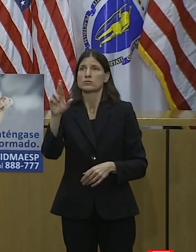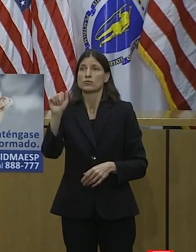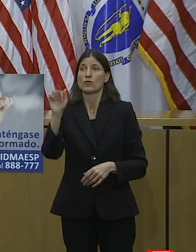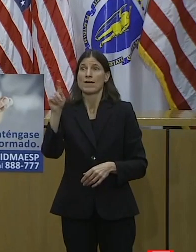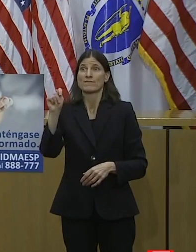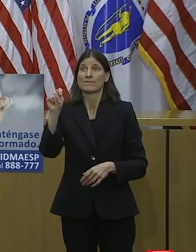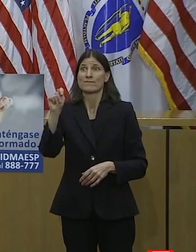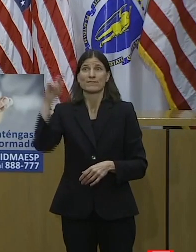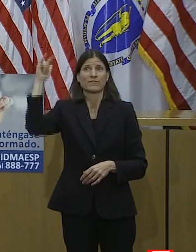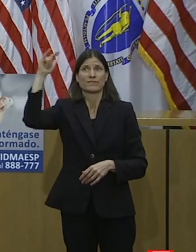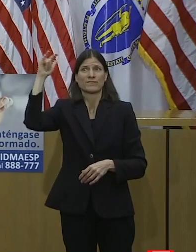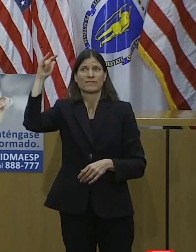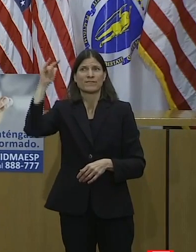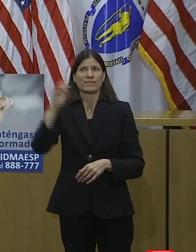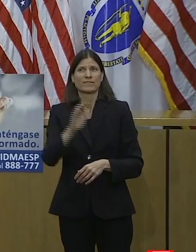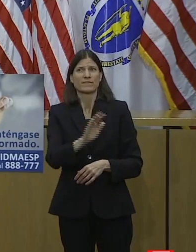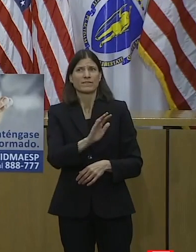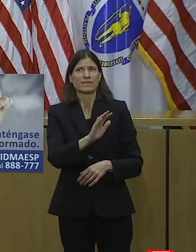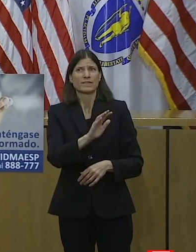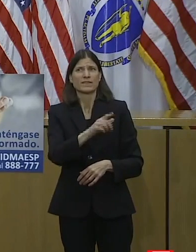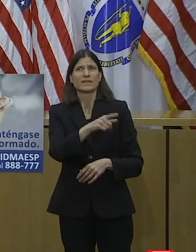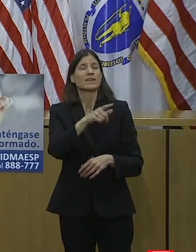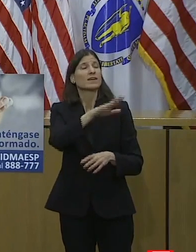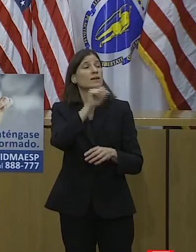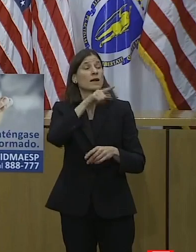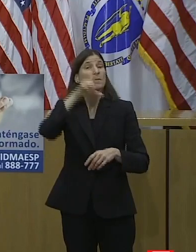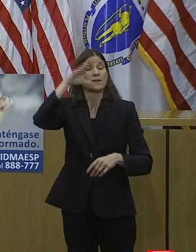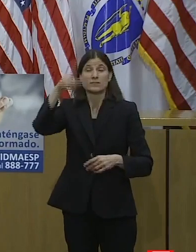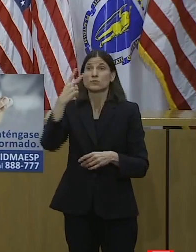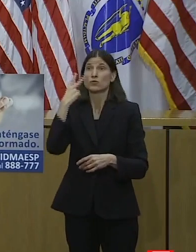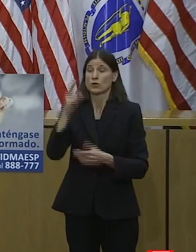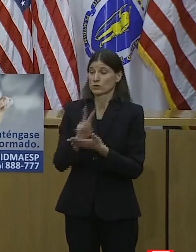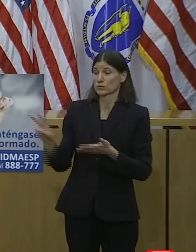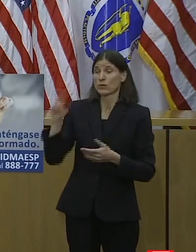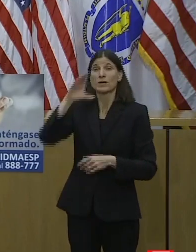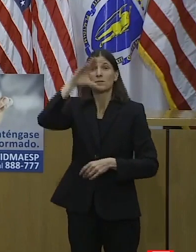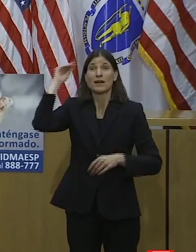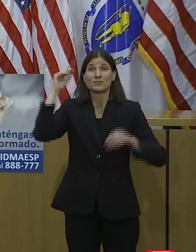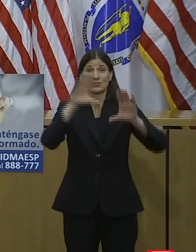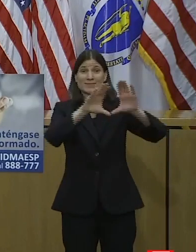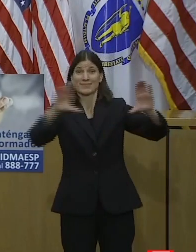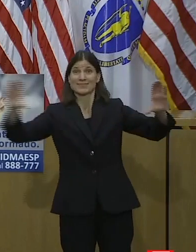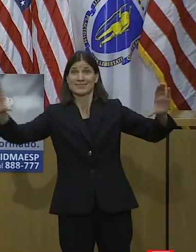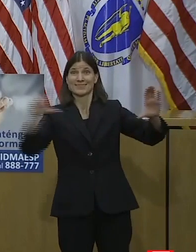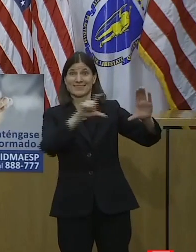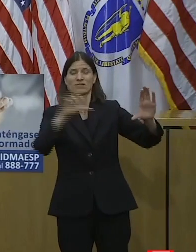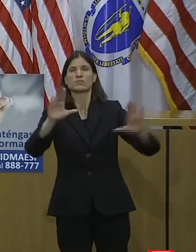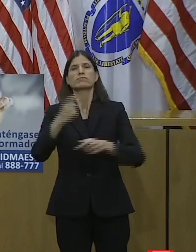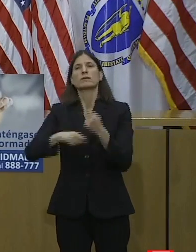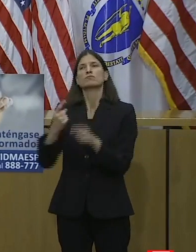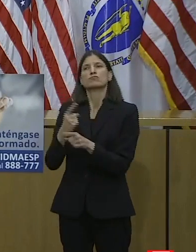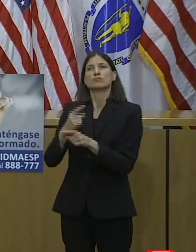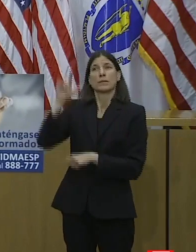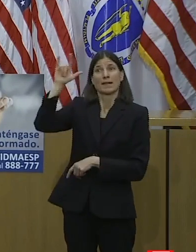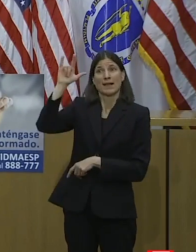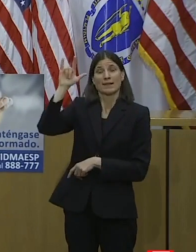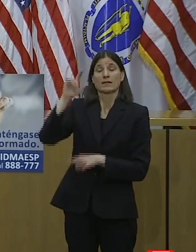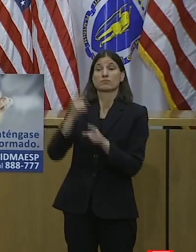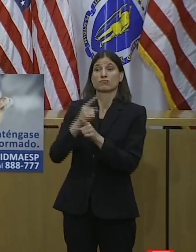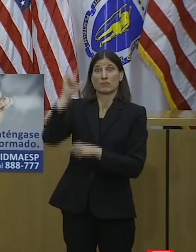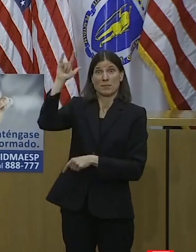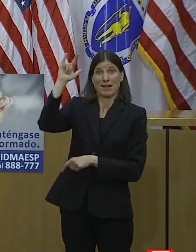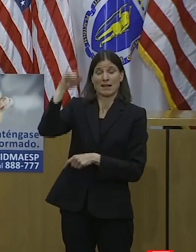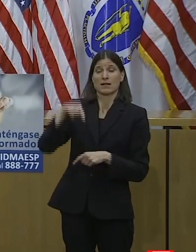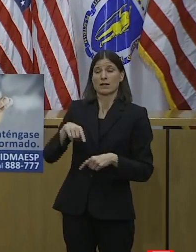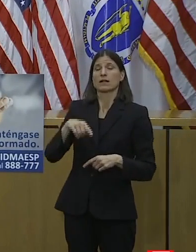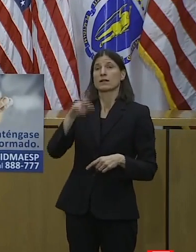a commercial. I'm not sure about the nature of the plane. They just drove down to pick the stuff up in New York. Why did it, The